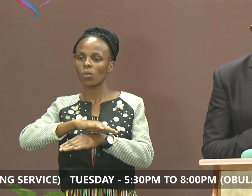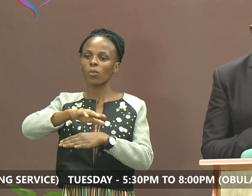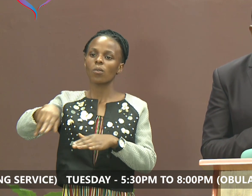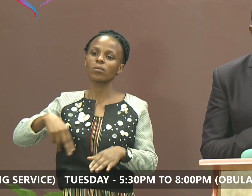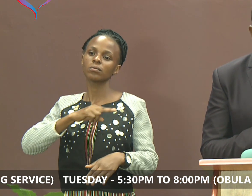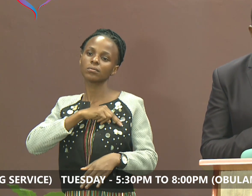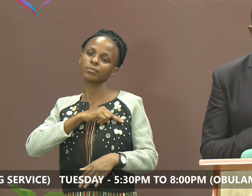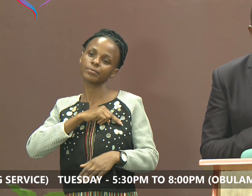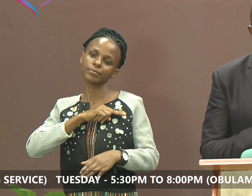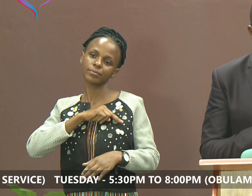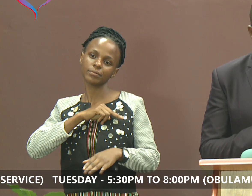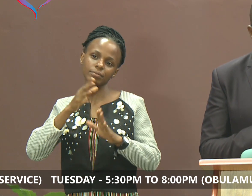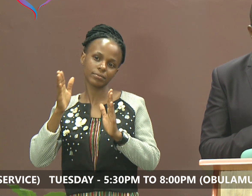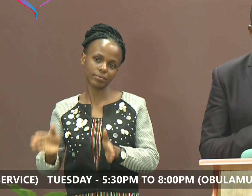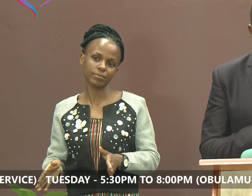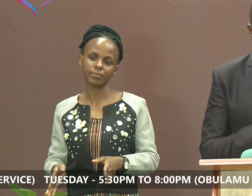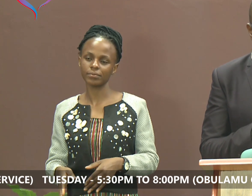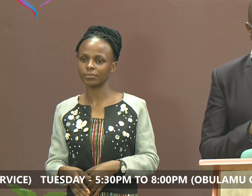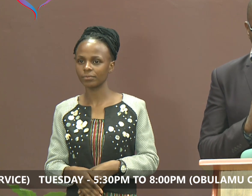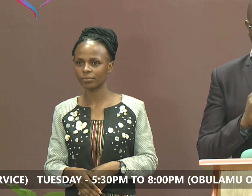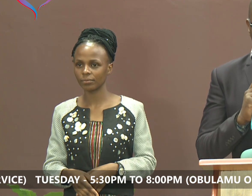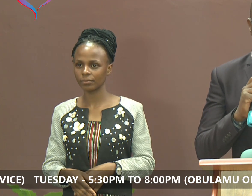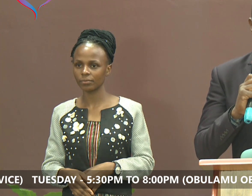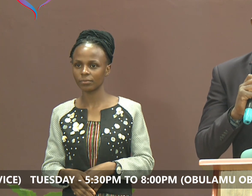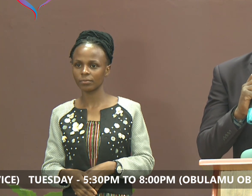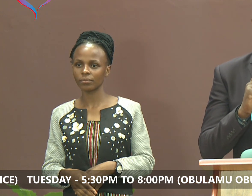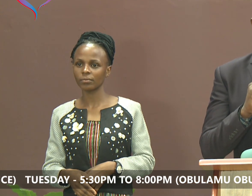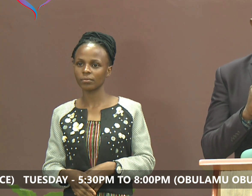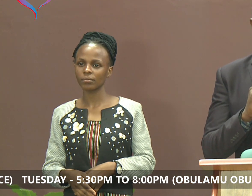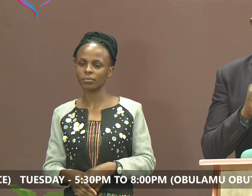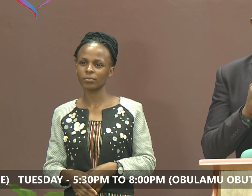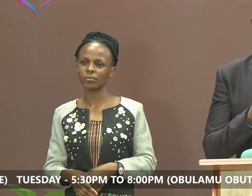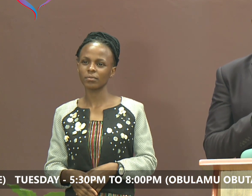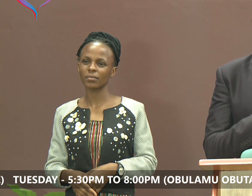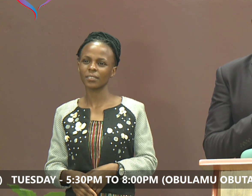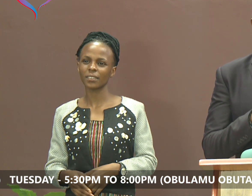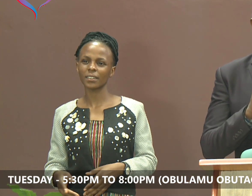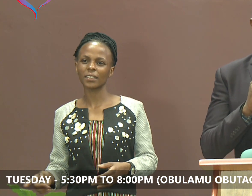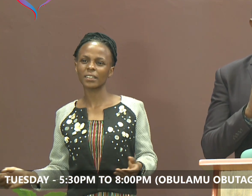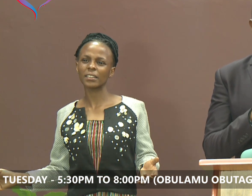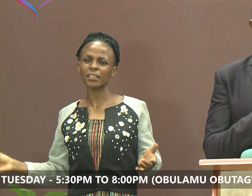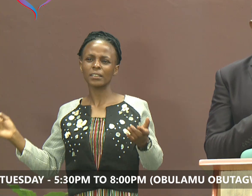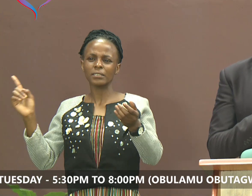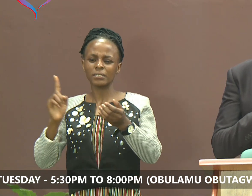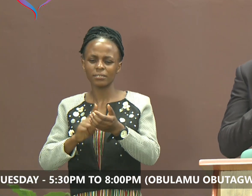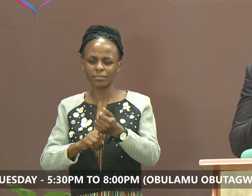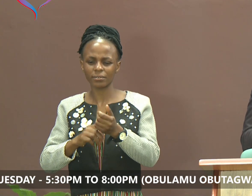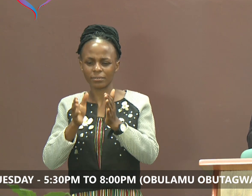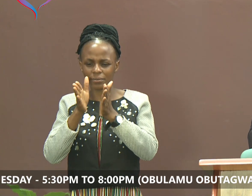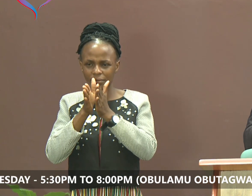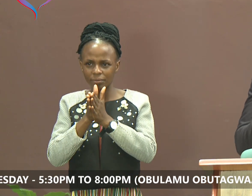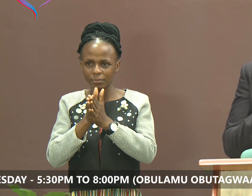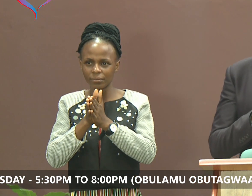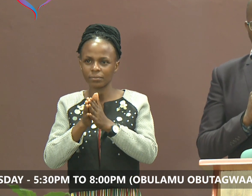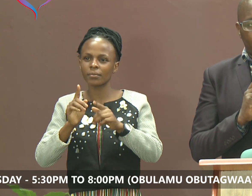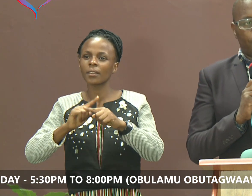ne bakawa abajja bali mu mbeera ndala nga si nnungi. They are getting together to be together. They don't want to be alone, but the two want